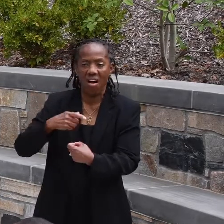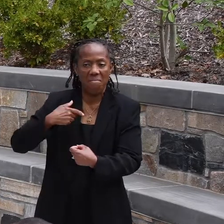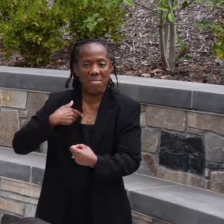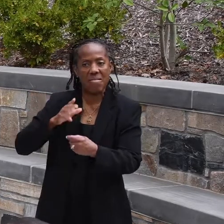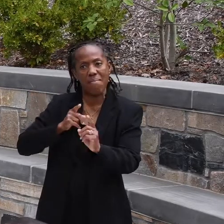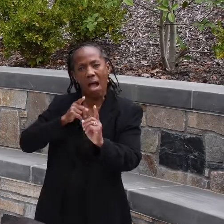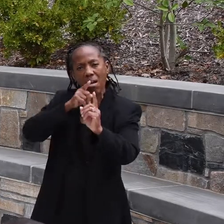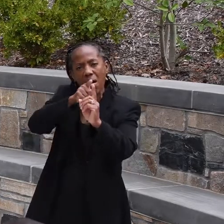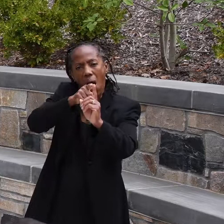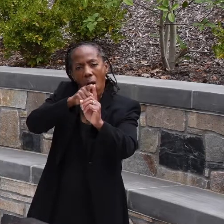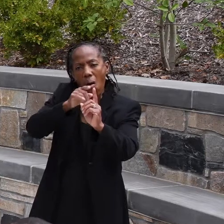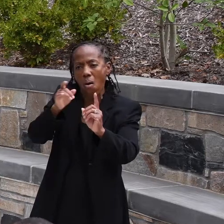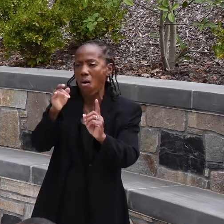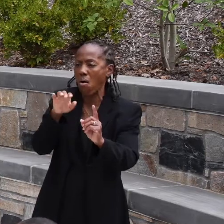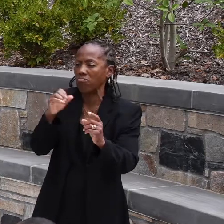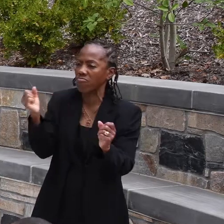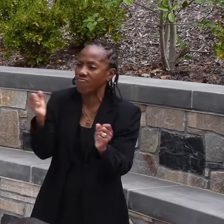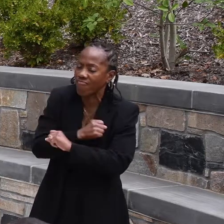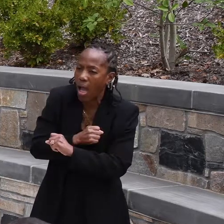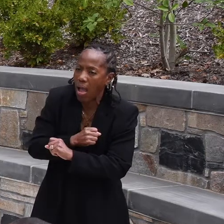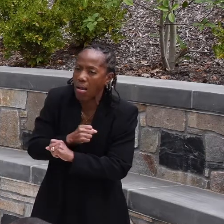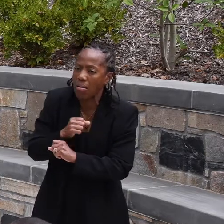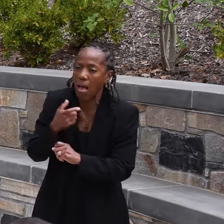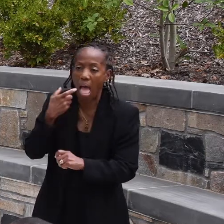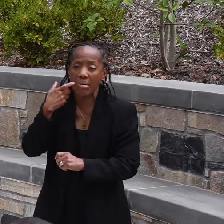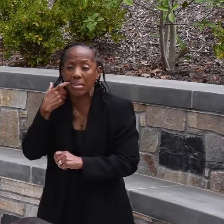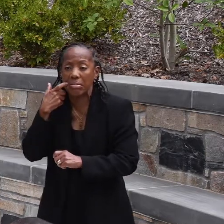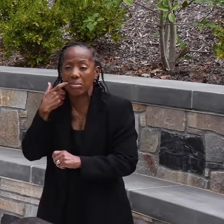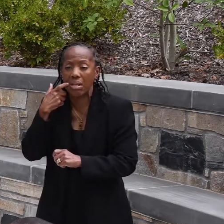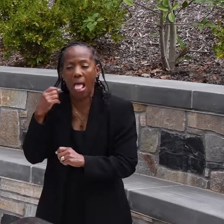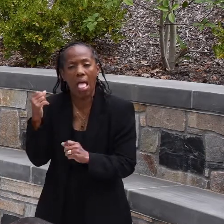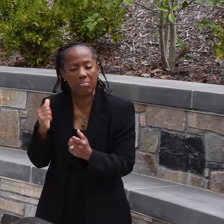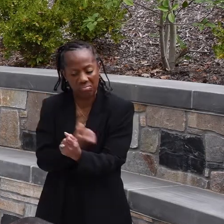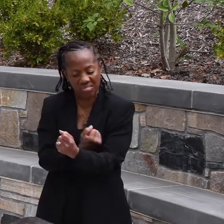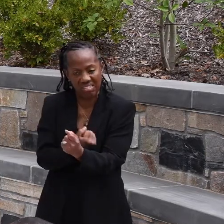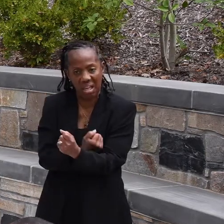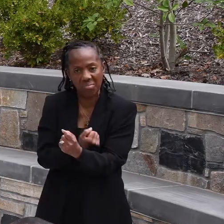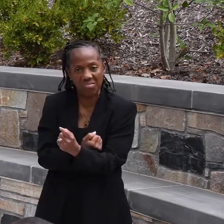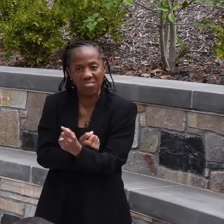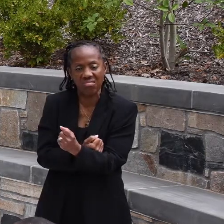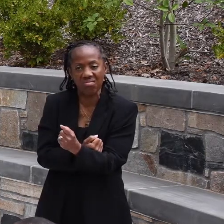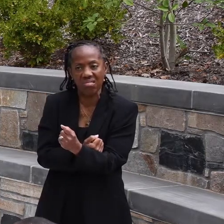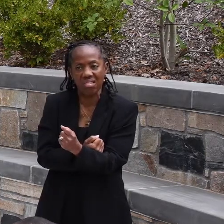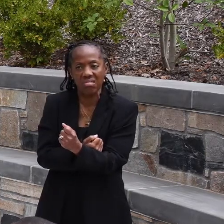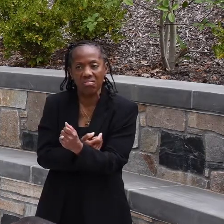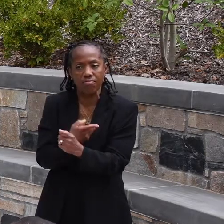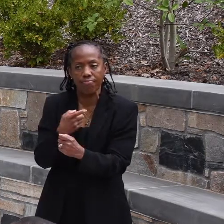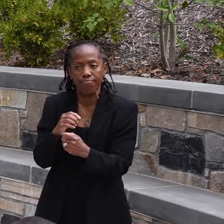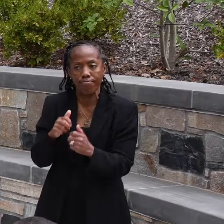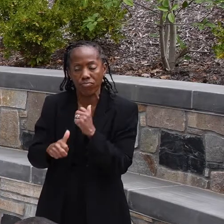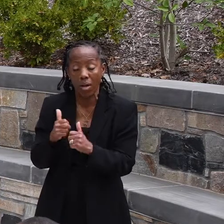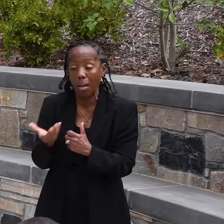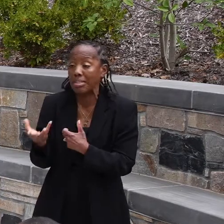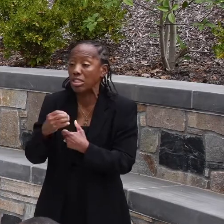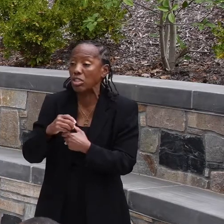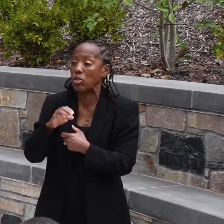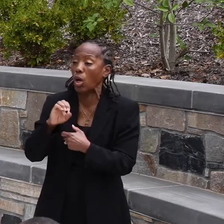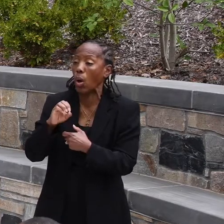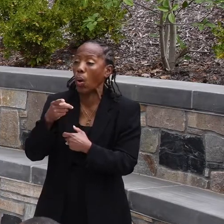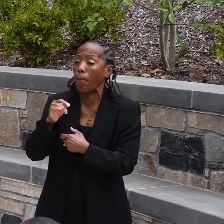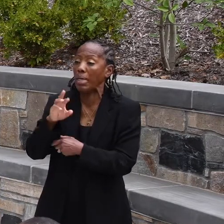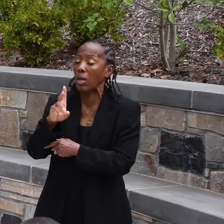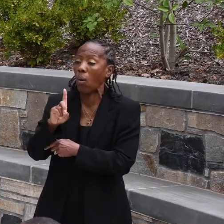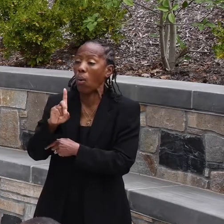my mission to combat addiction and substance use disorders, including opioid